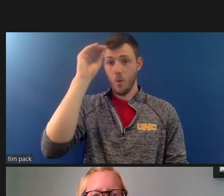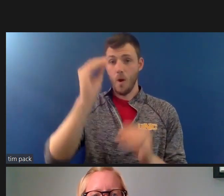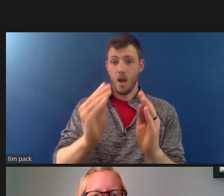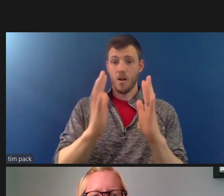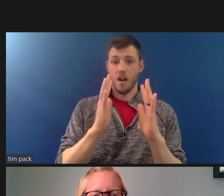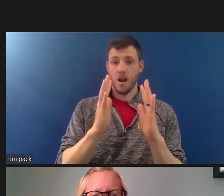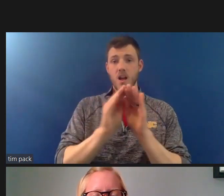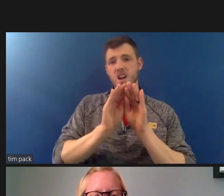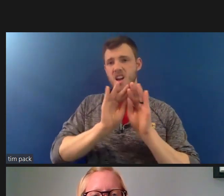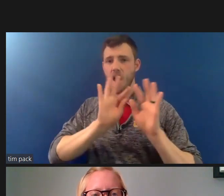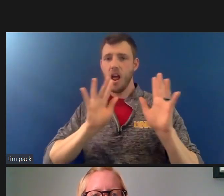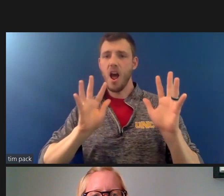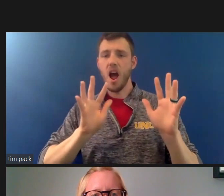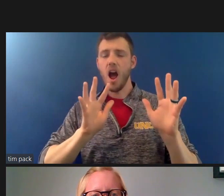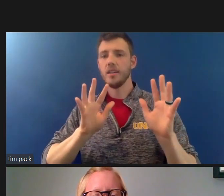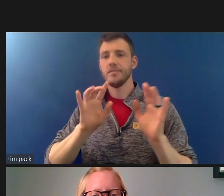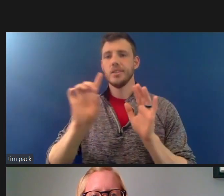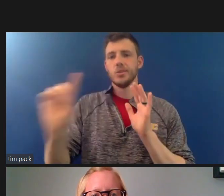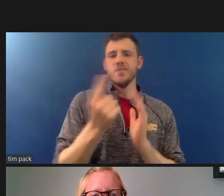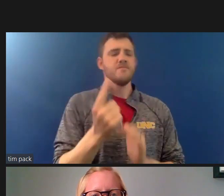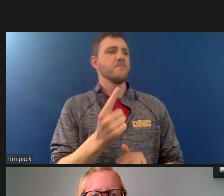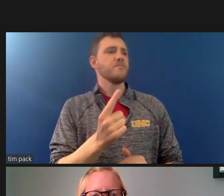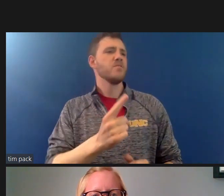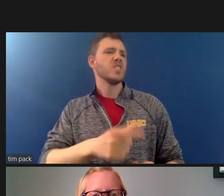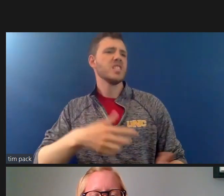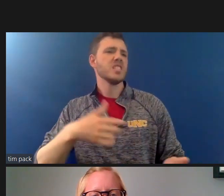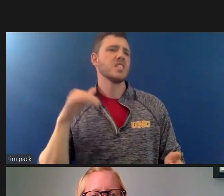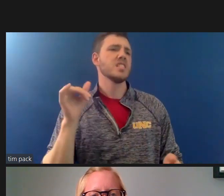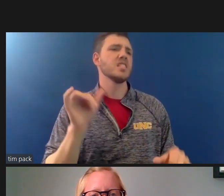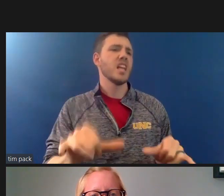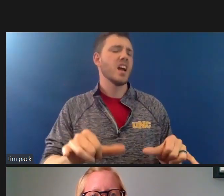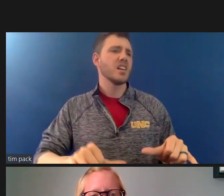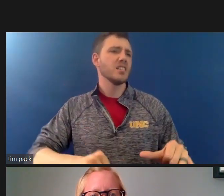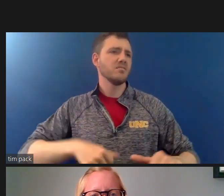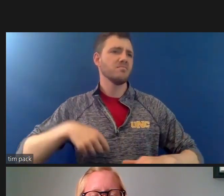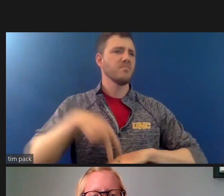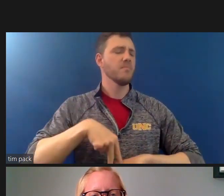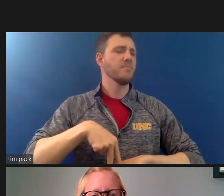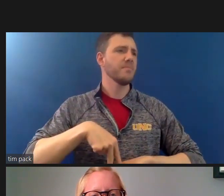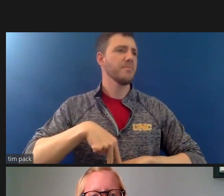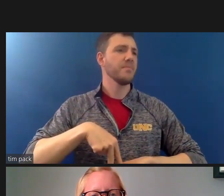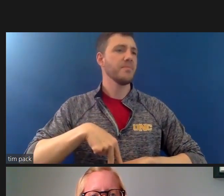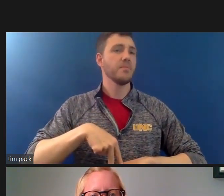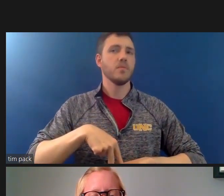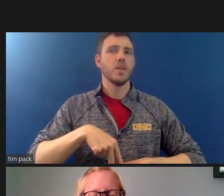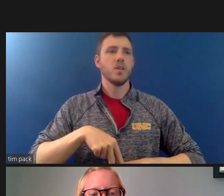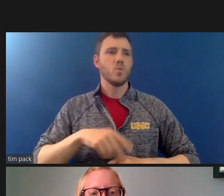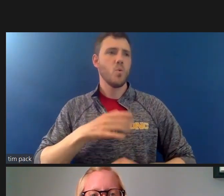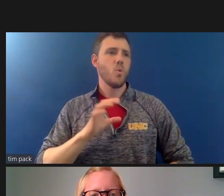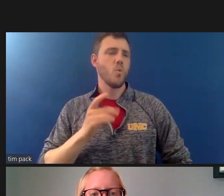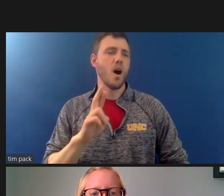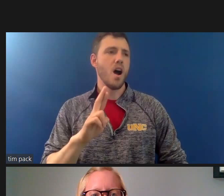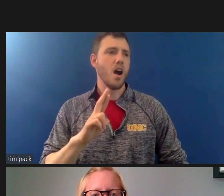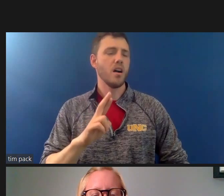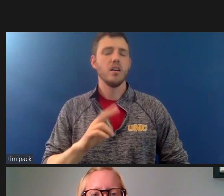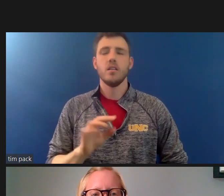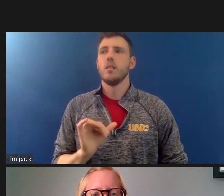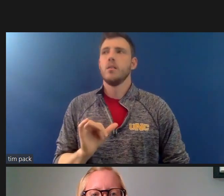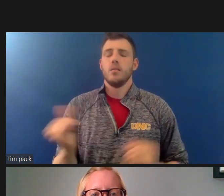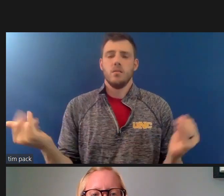"Choir, stand still." Wearily obedient, the choir huddled into line and stood there swaying in the